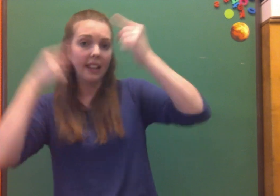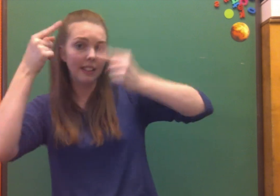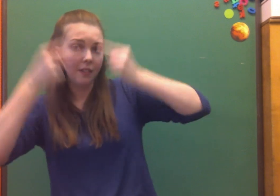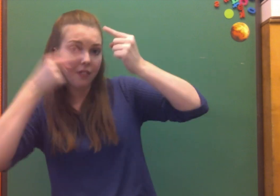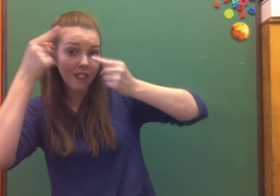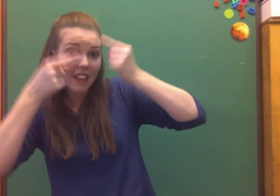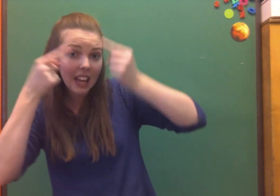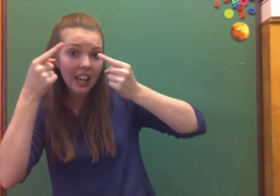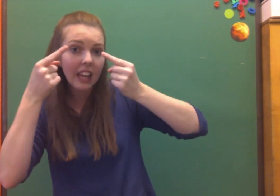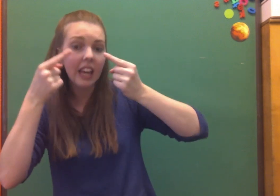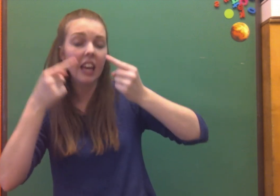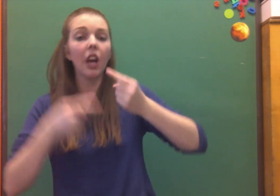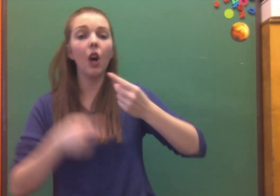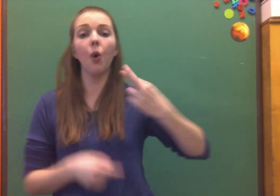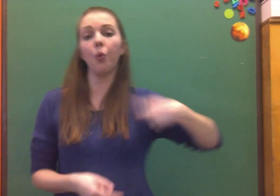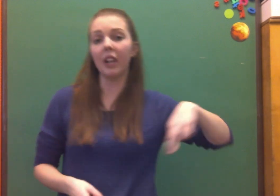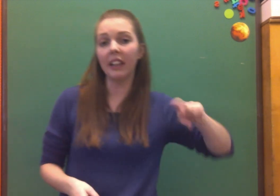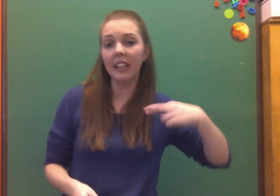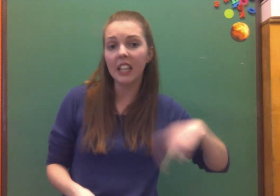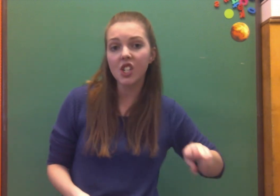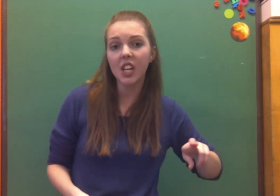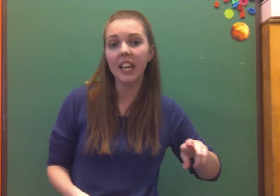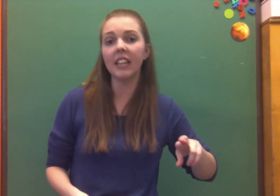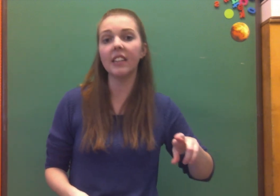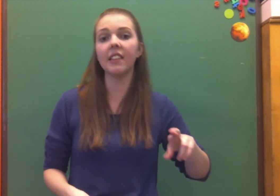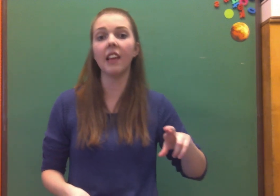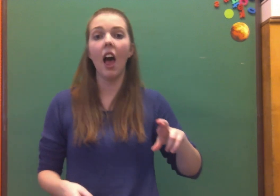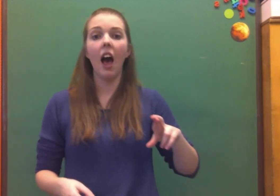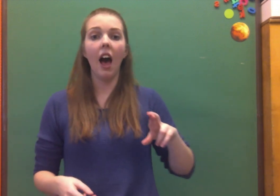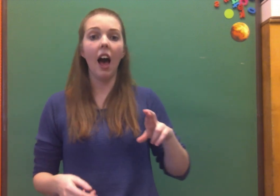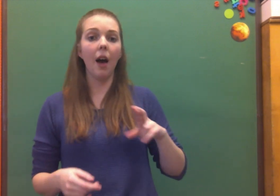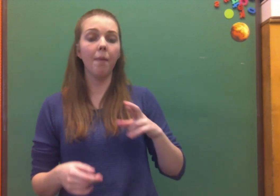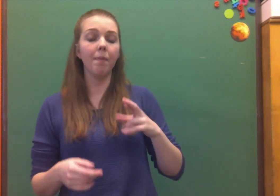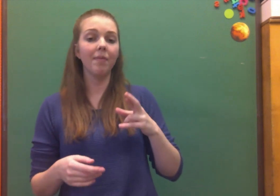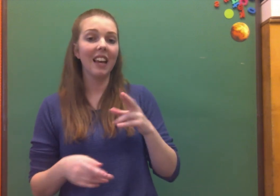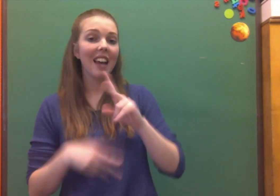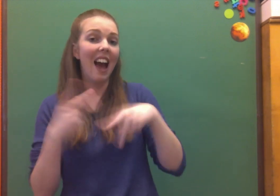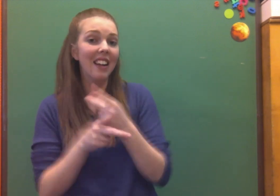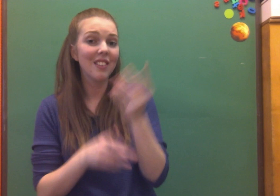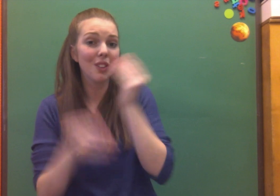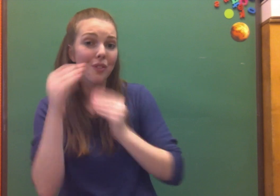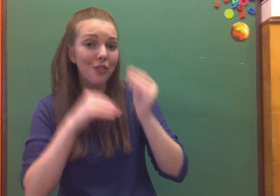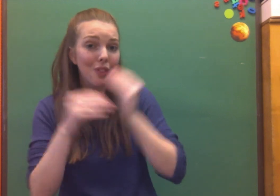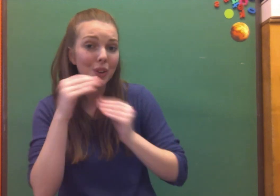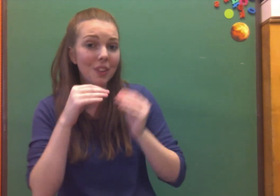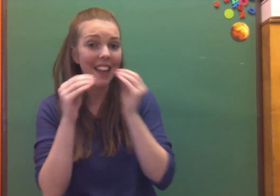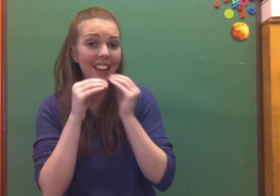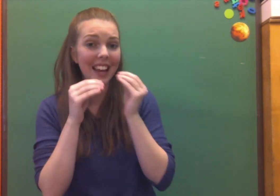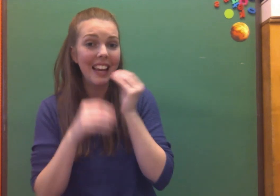of thinking, religions, kinds of food that they